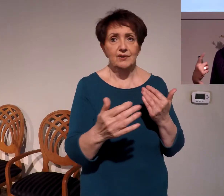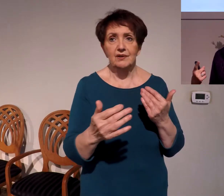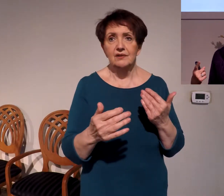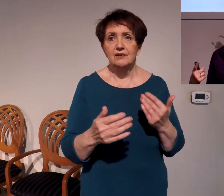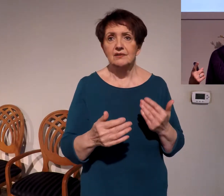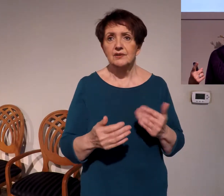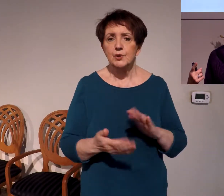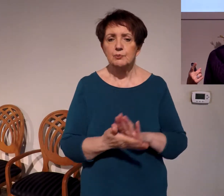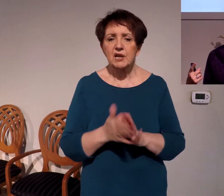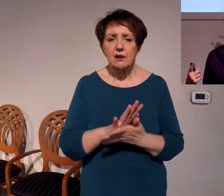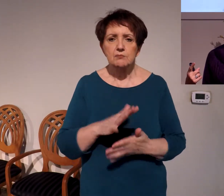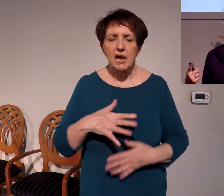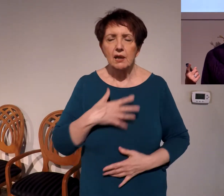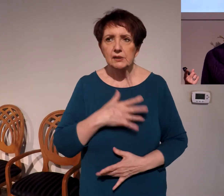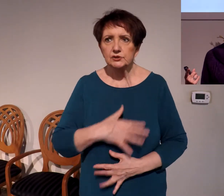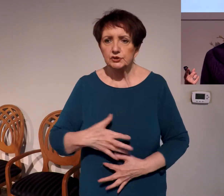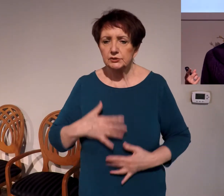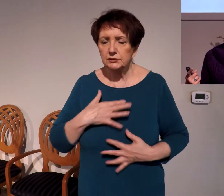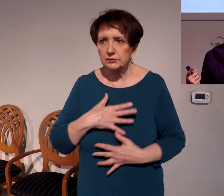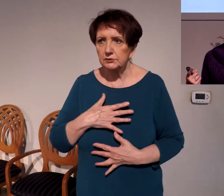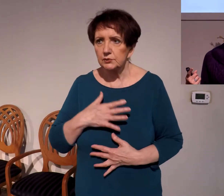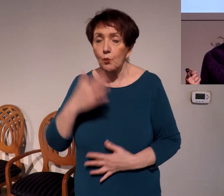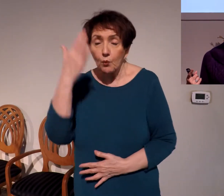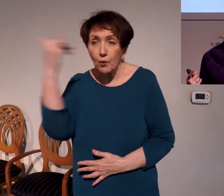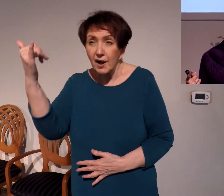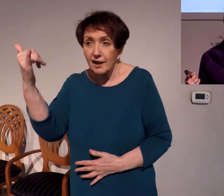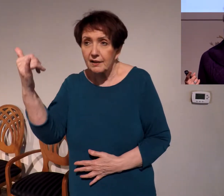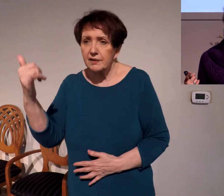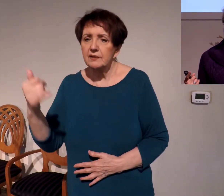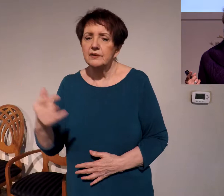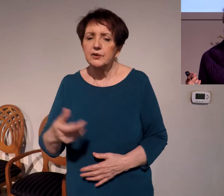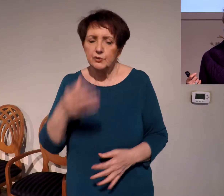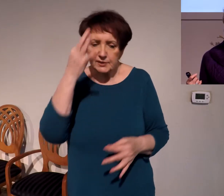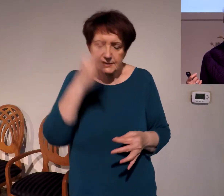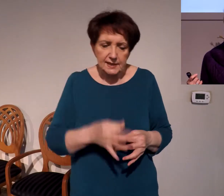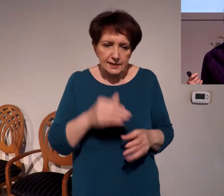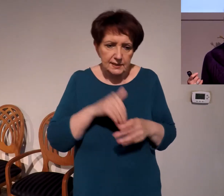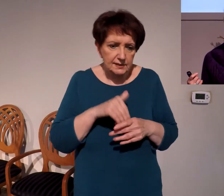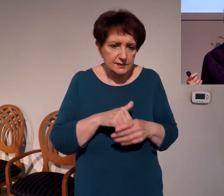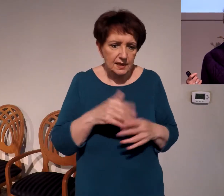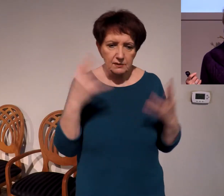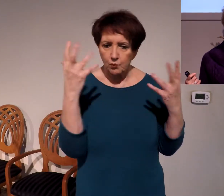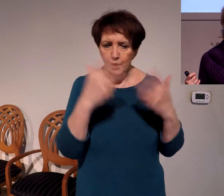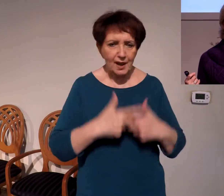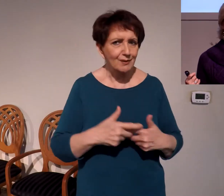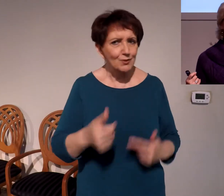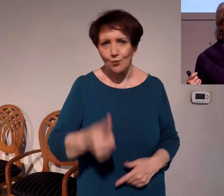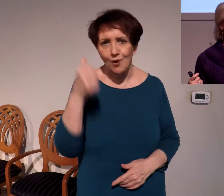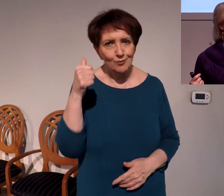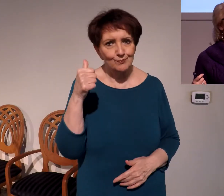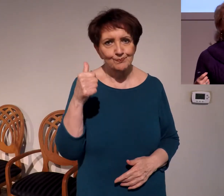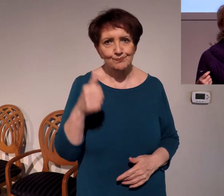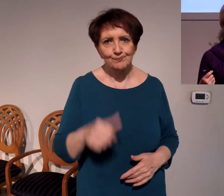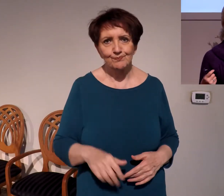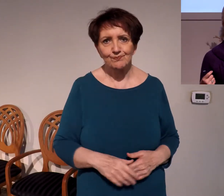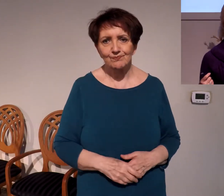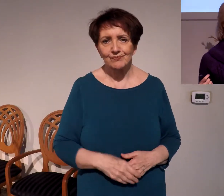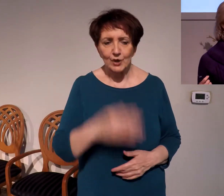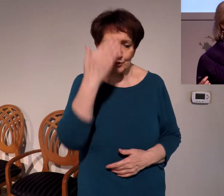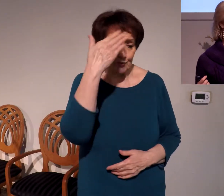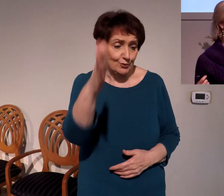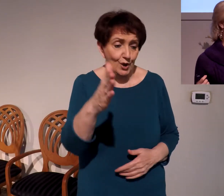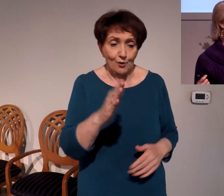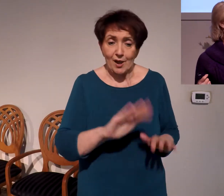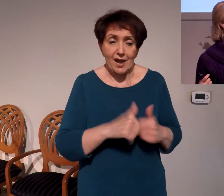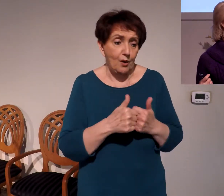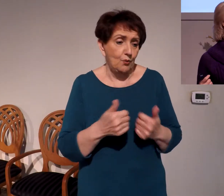become anxious? Why? Because we've decided internally it's not going to work out. Or we don't know how it's going to